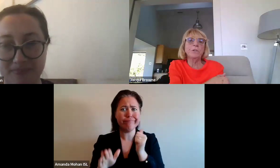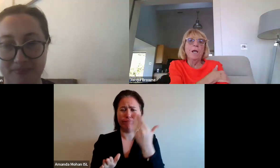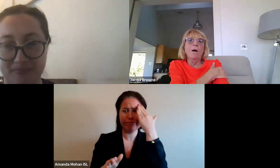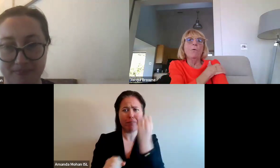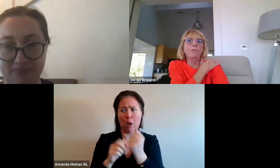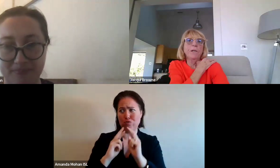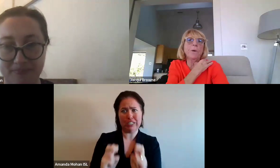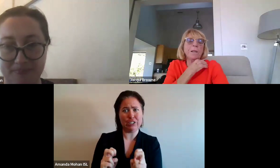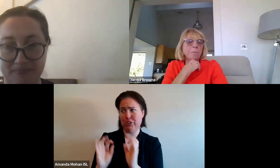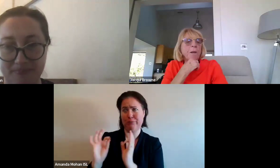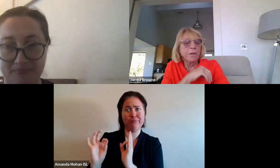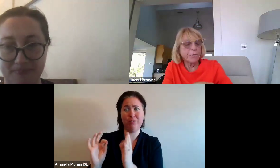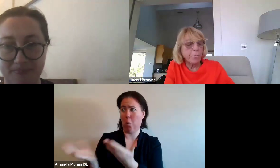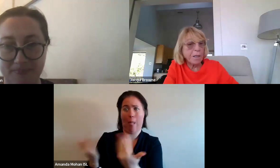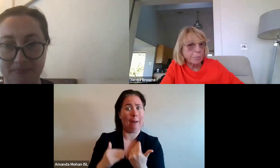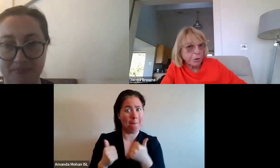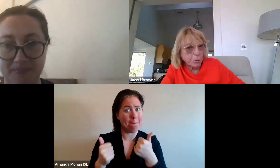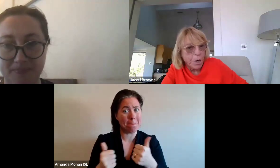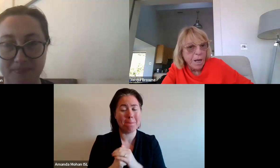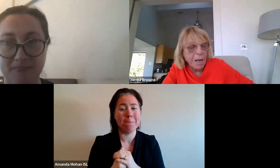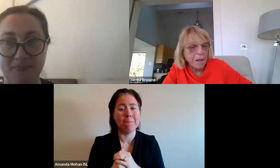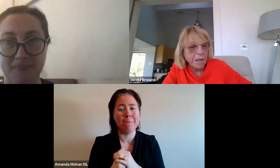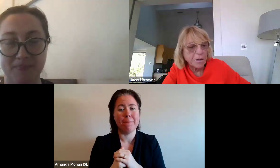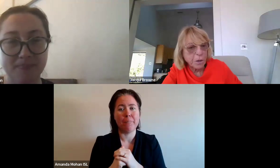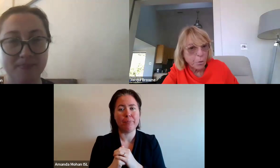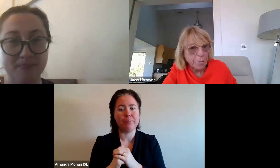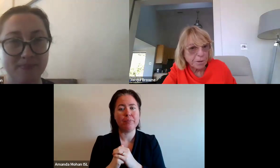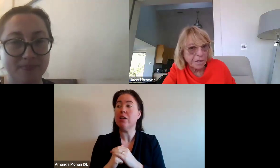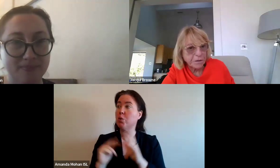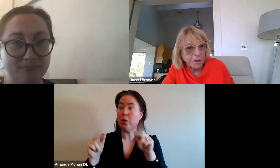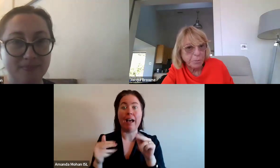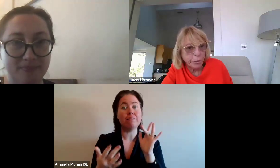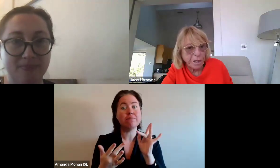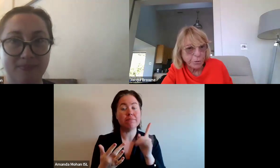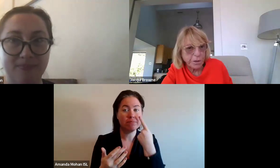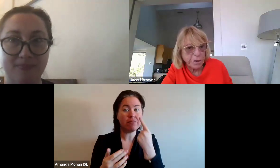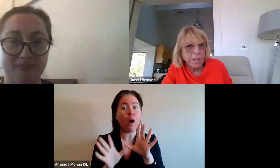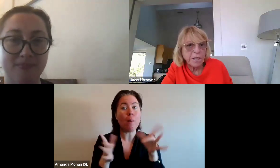of research, always very welcome. They're very welcome to log on to our website,